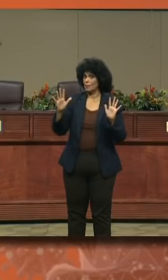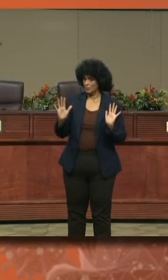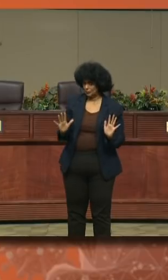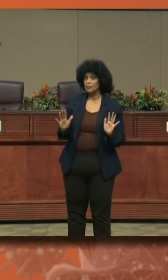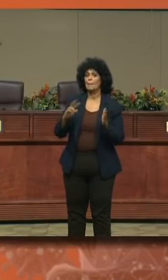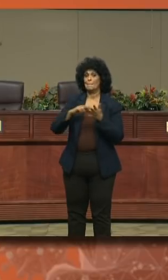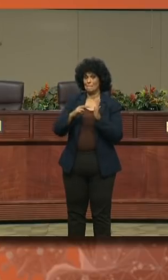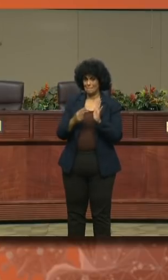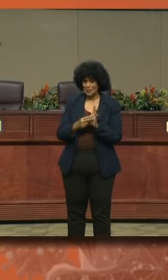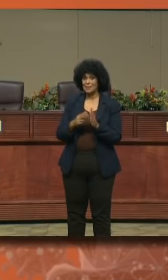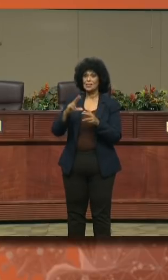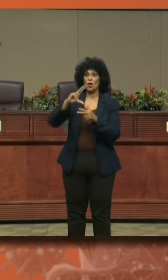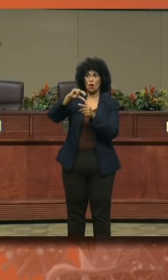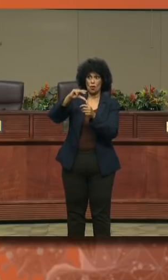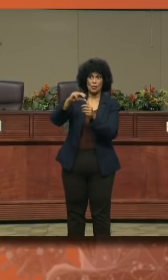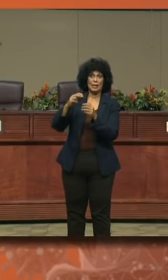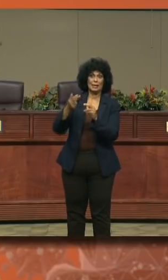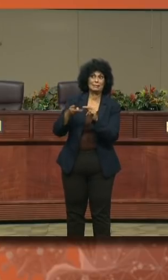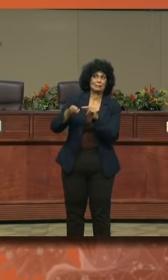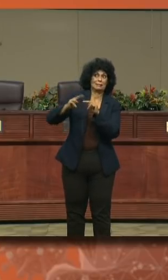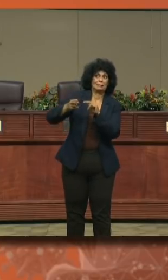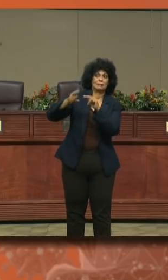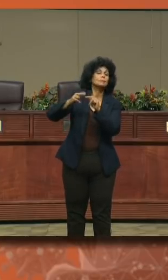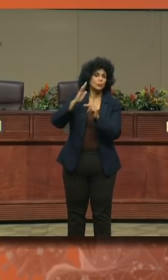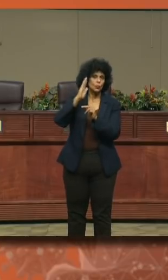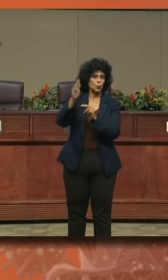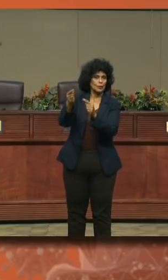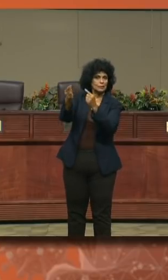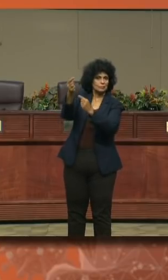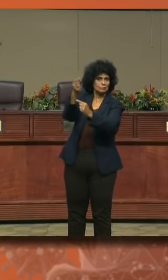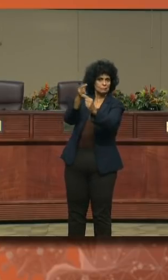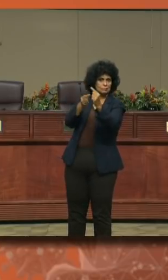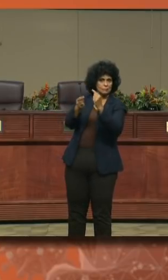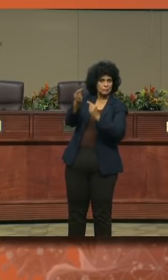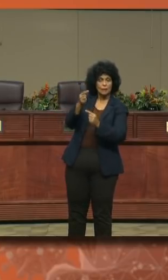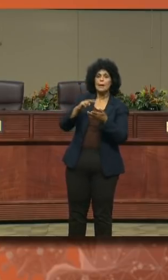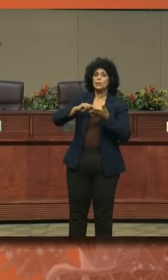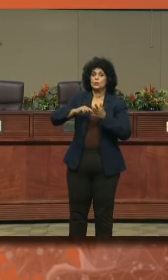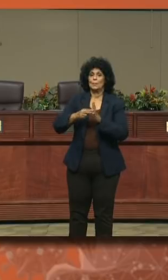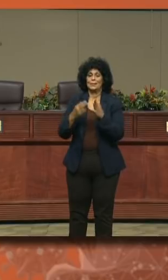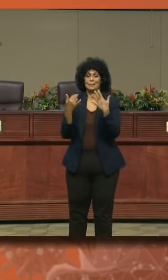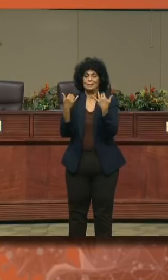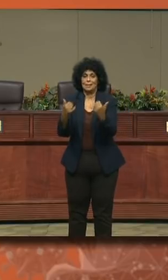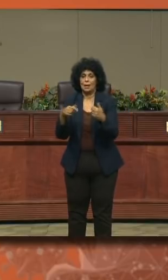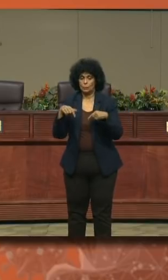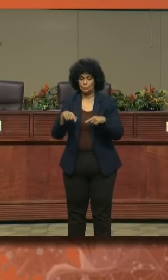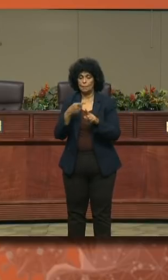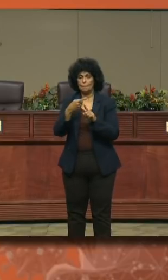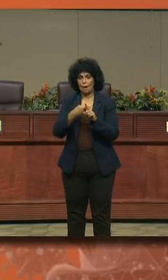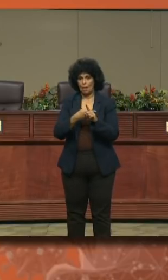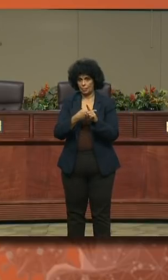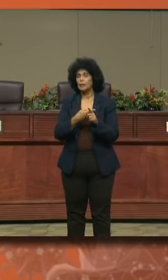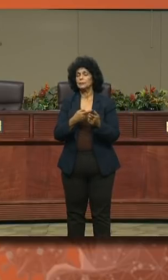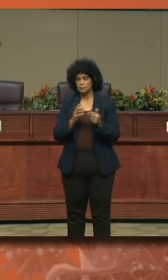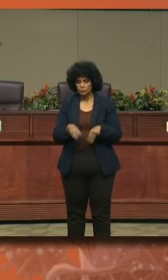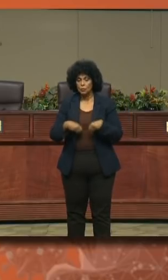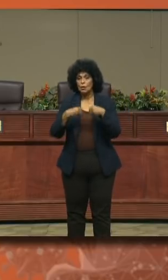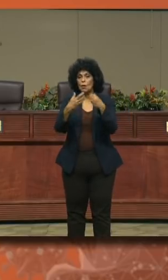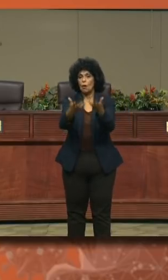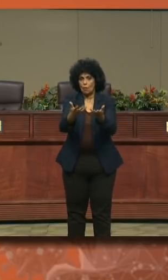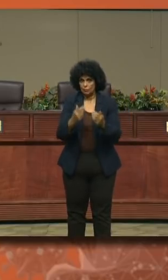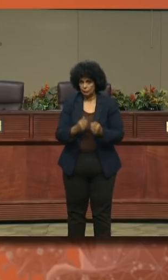coming. Starting Thursday and running through the end of the month, we are offering free sandbags at 5 Orange County